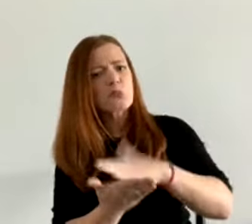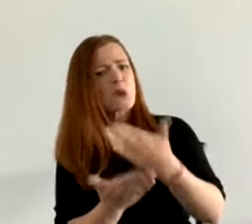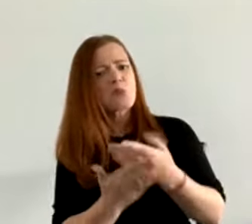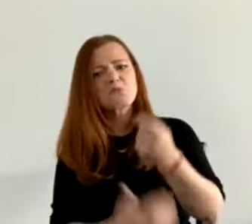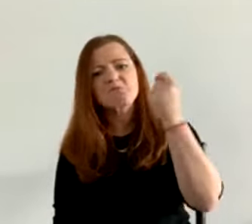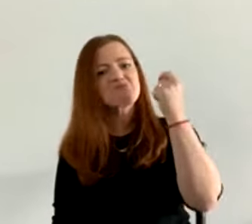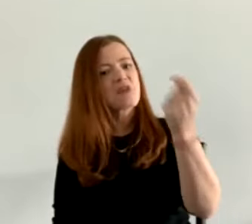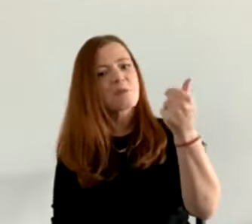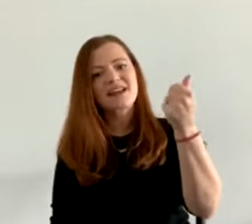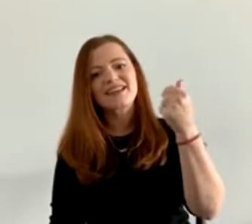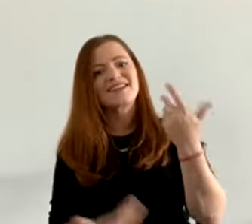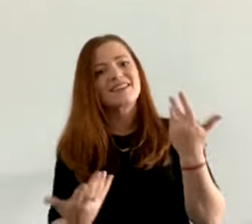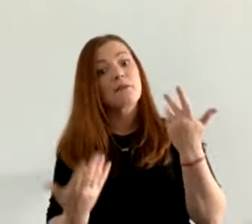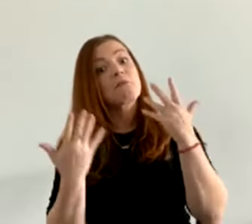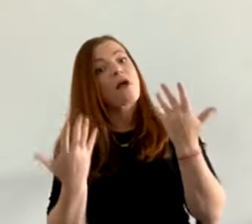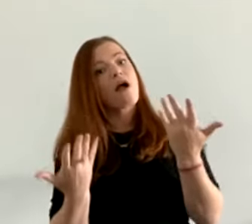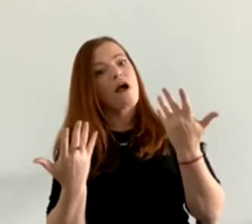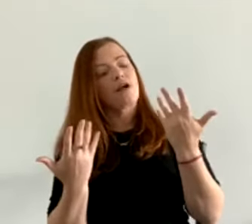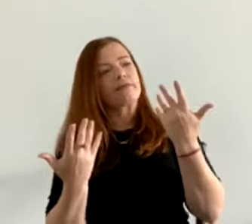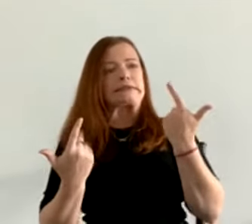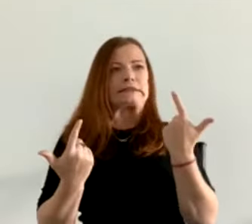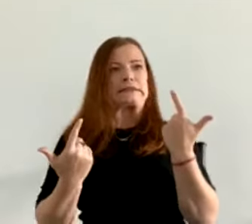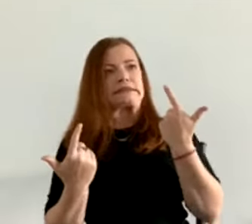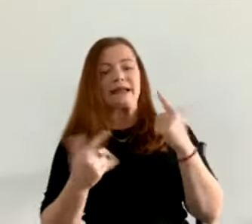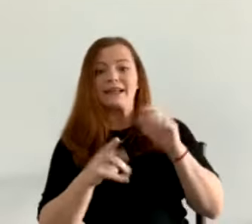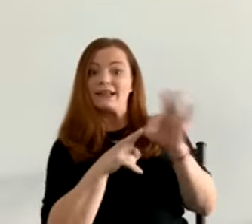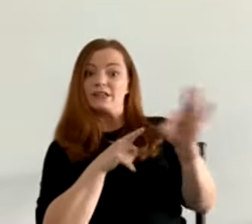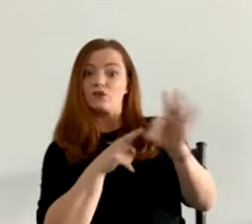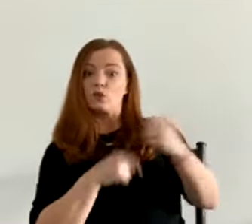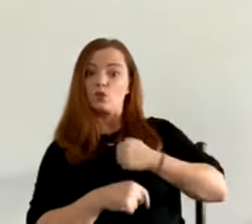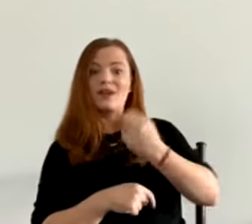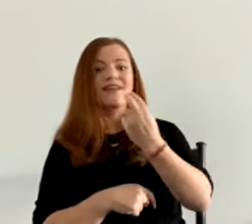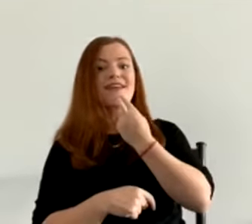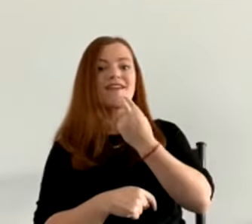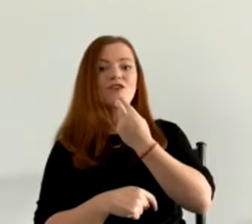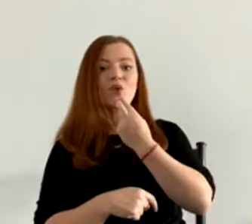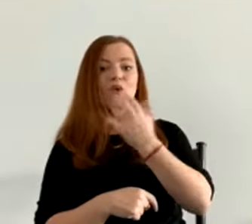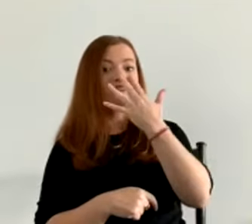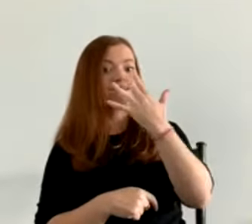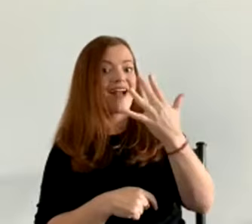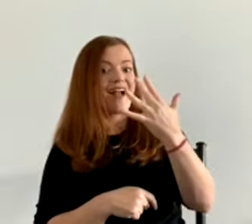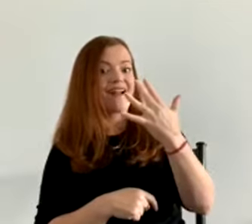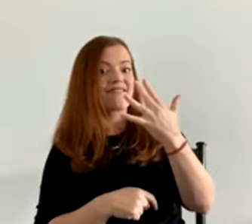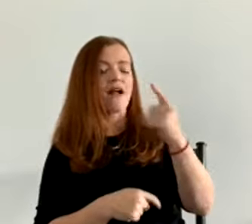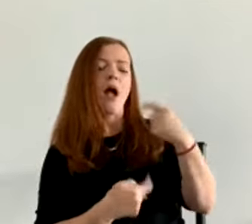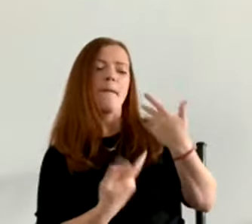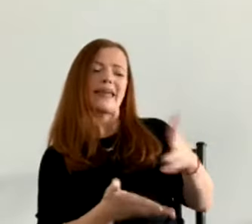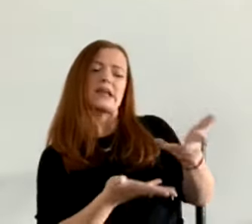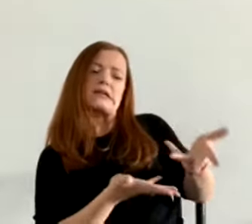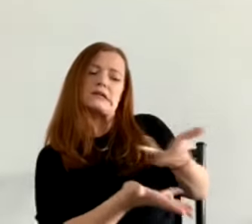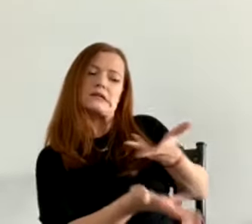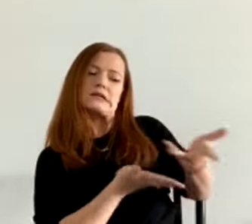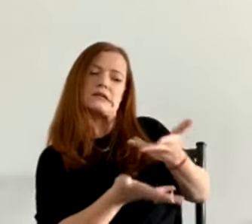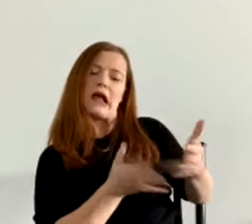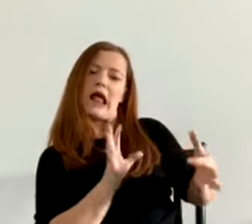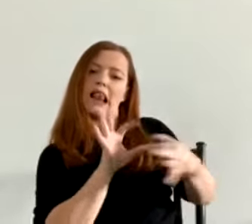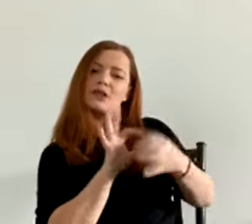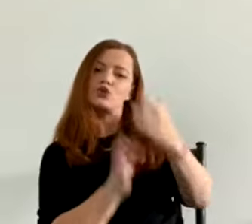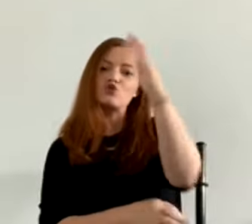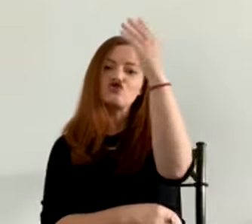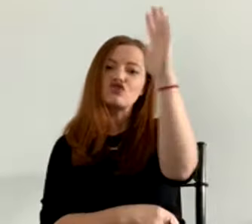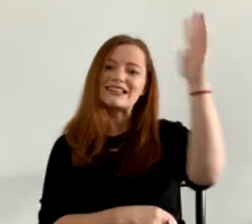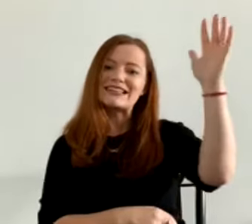I interviewed my nephew, who's 5 years old. And I had a chat with him about trees and what he thinks about